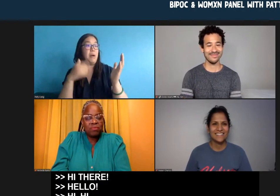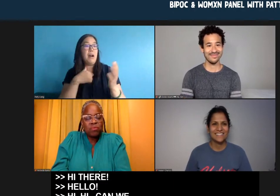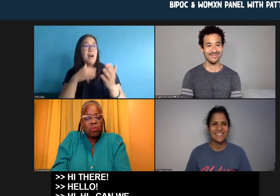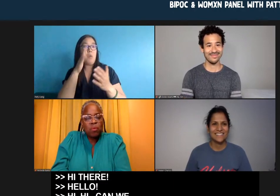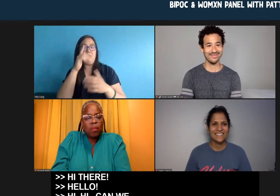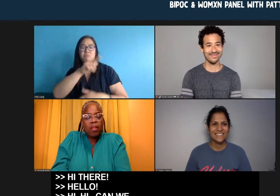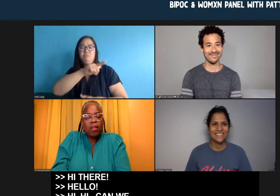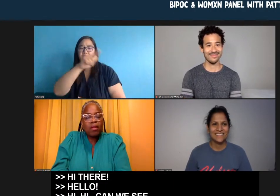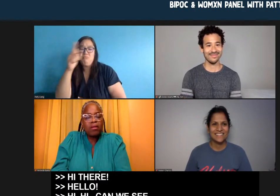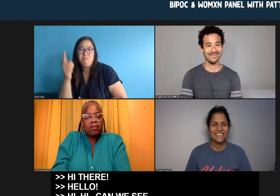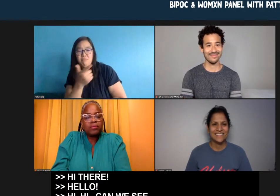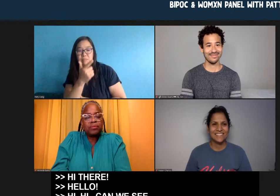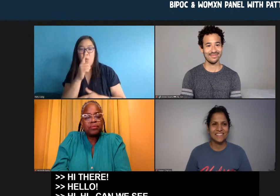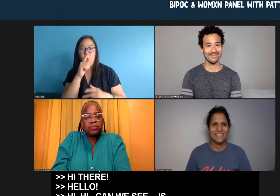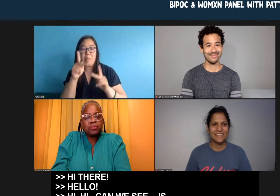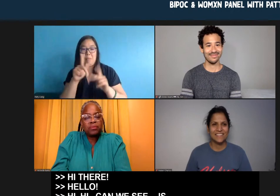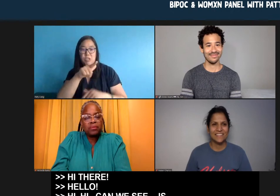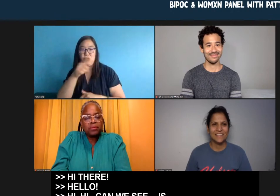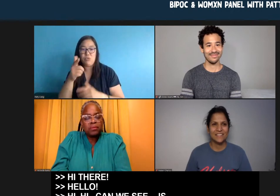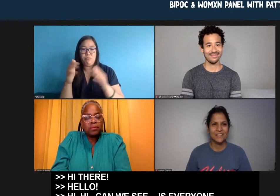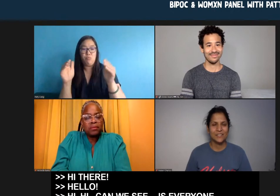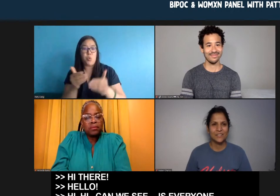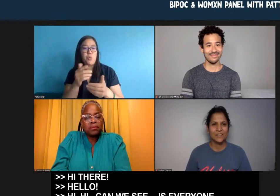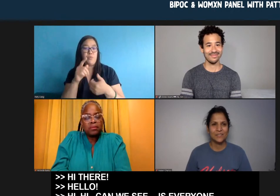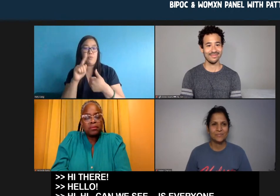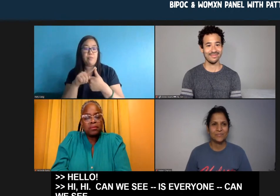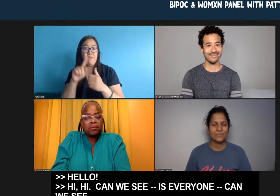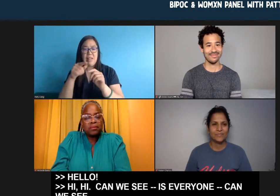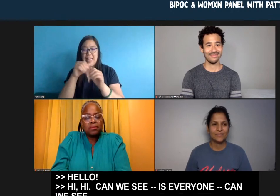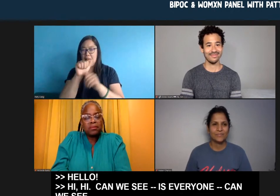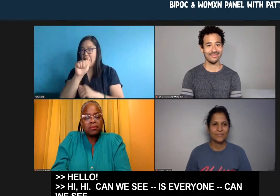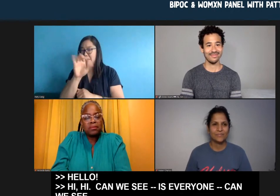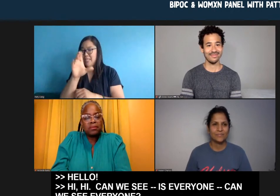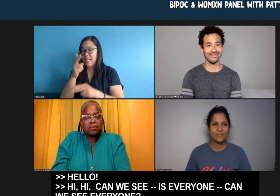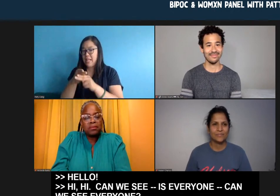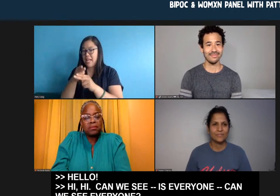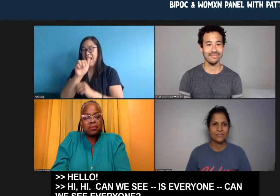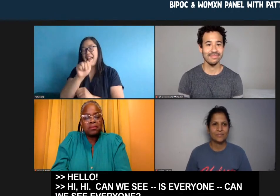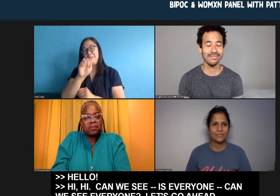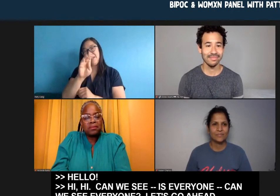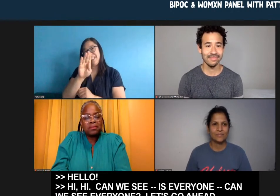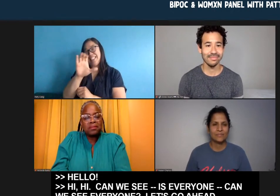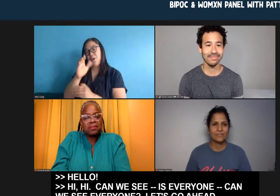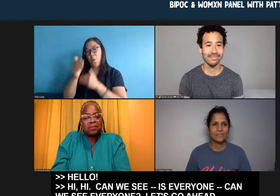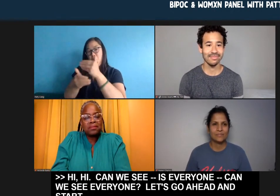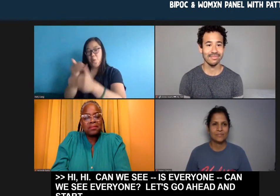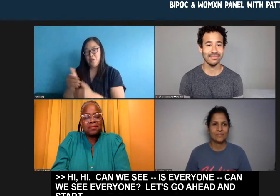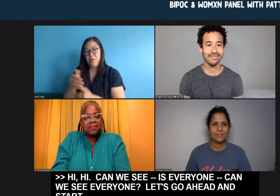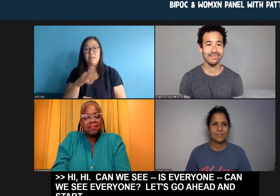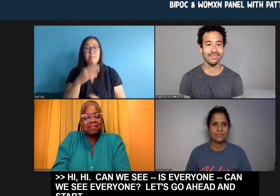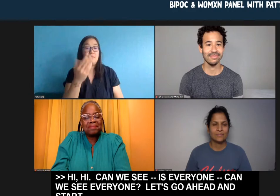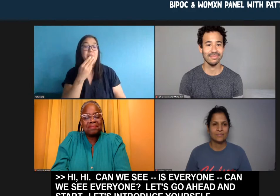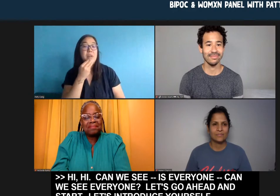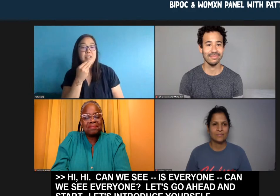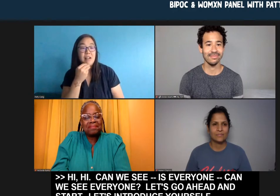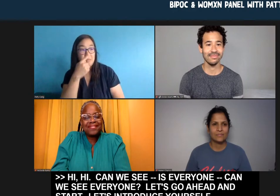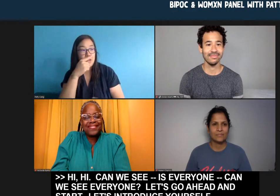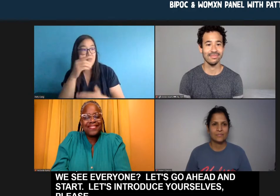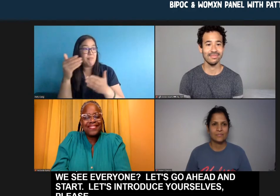can we see everyone? Okay. So let's go ahead and start. Let's go ahead and introduce yourselves, please. We're going to go ahead in ABC order.